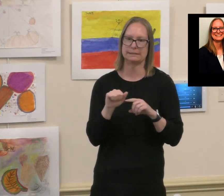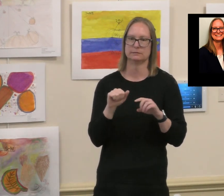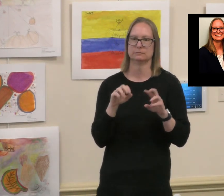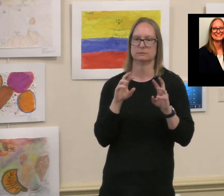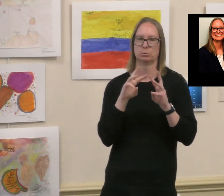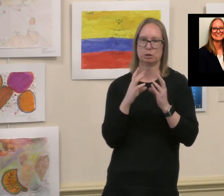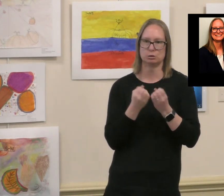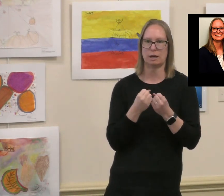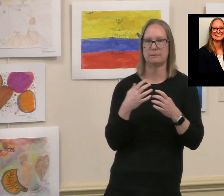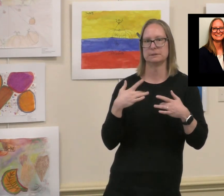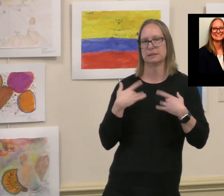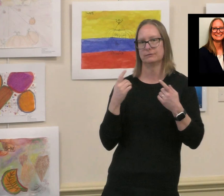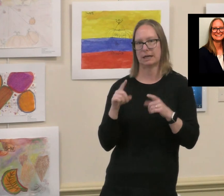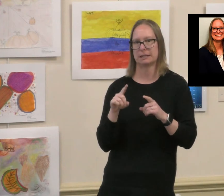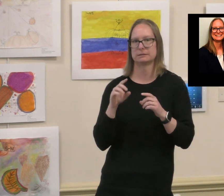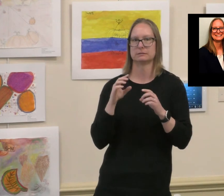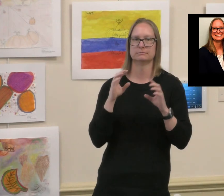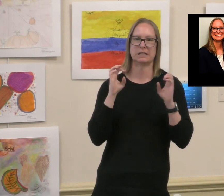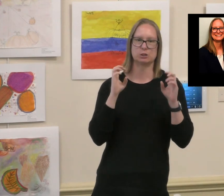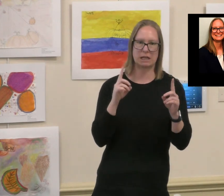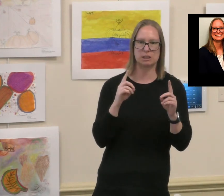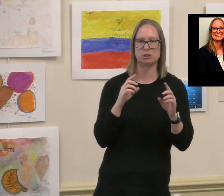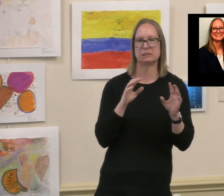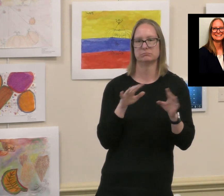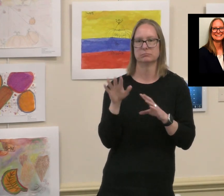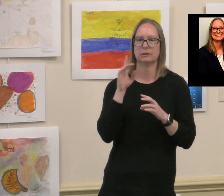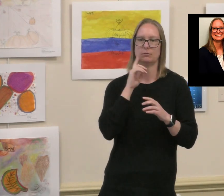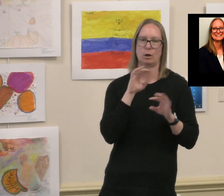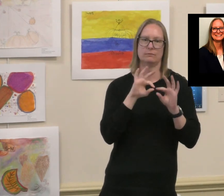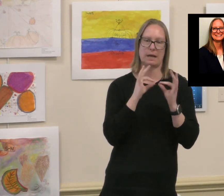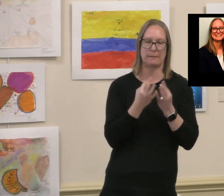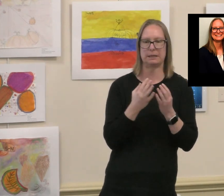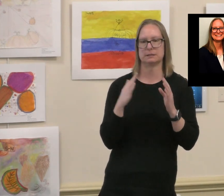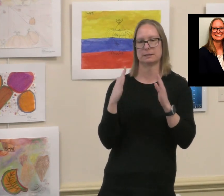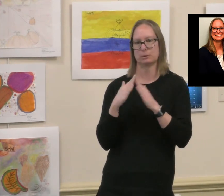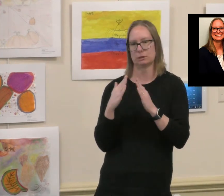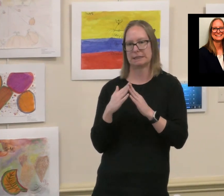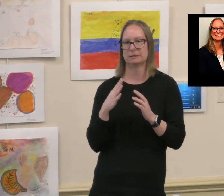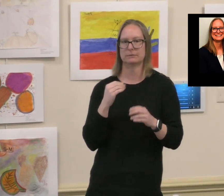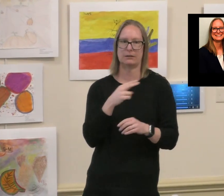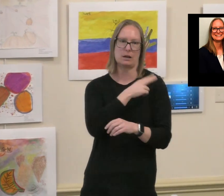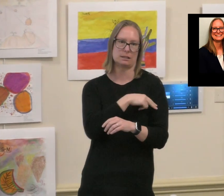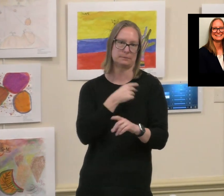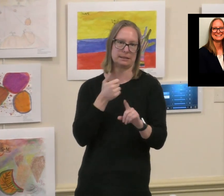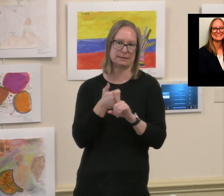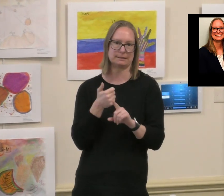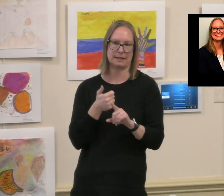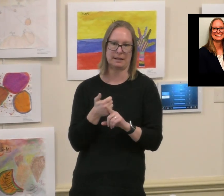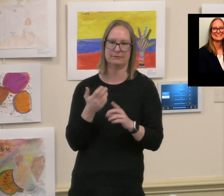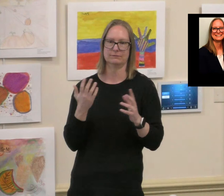Throughout my job, I provide a lot of training, workshops, events, and education for families and the community